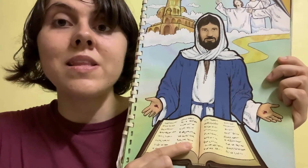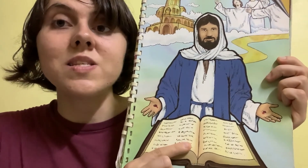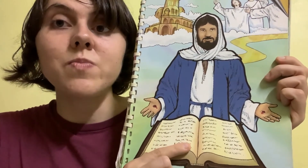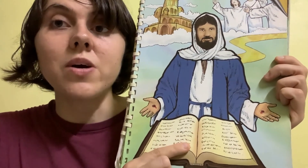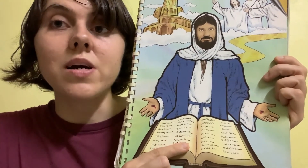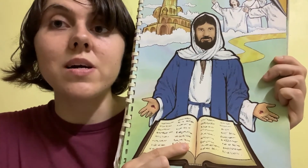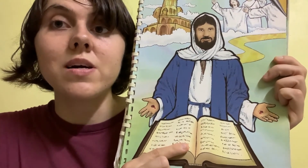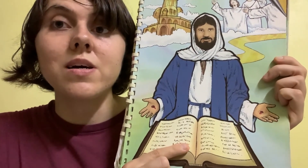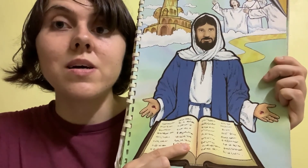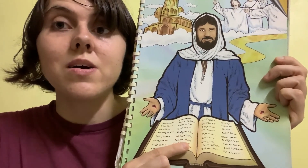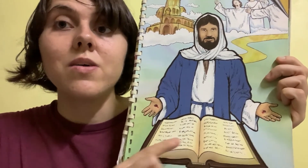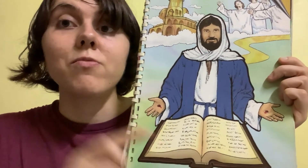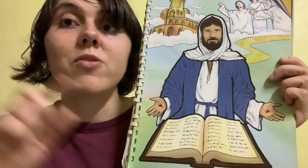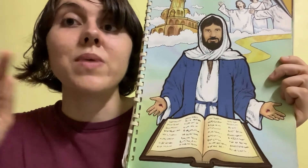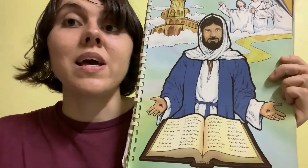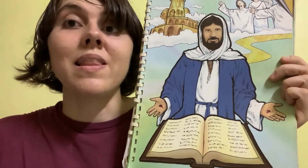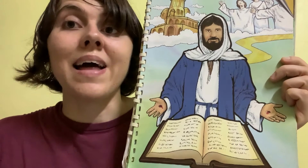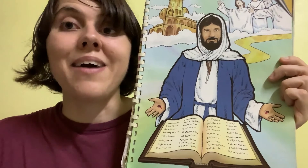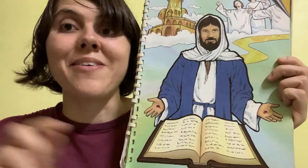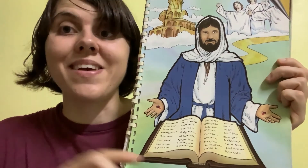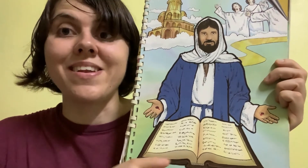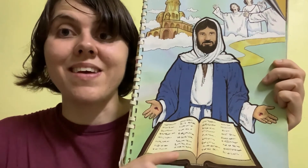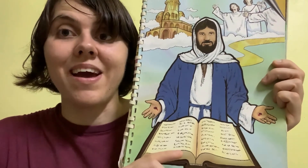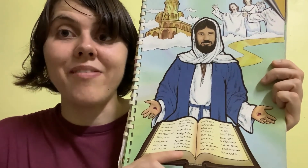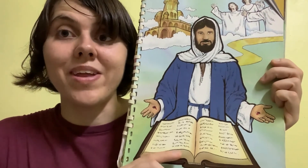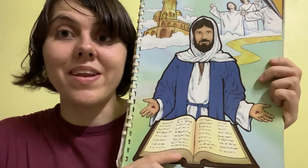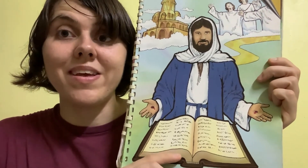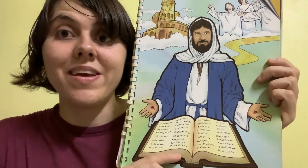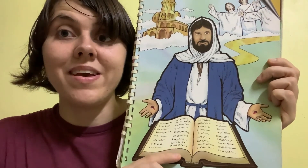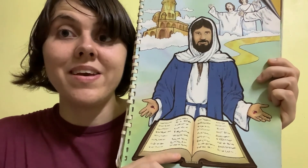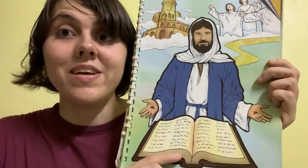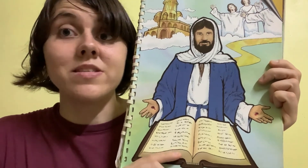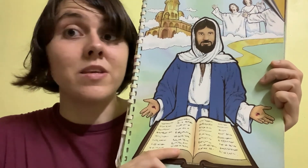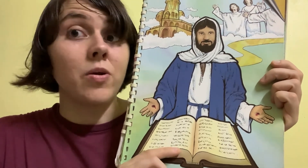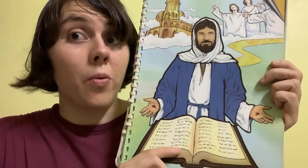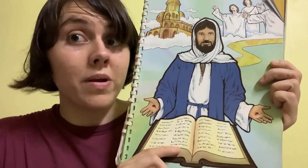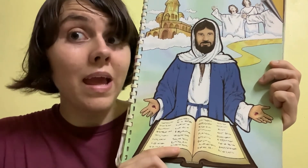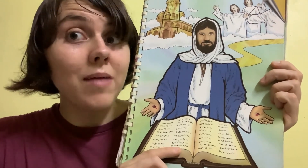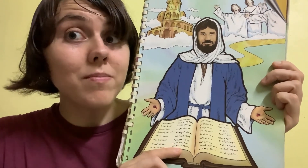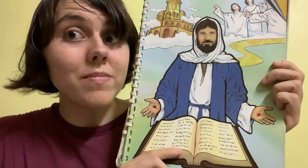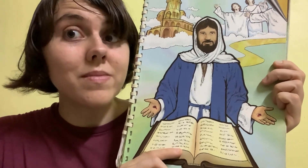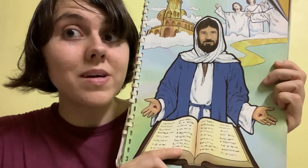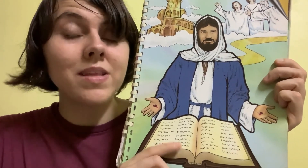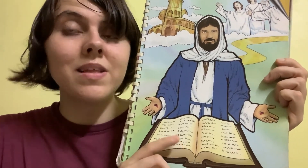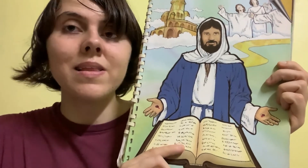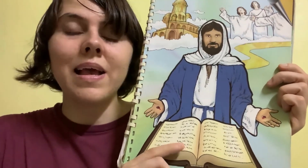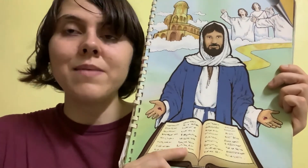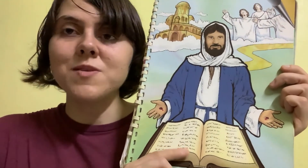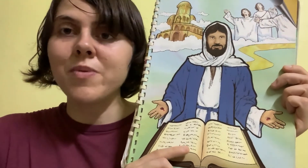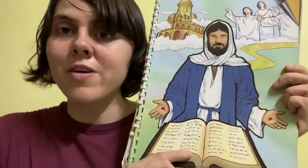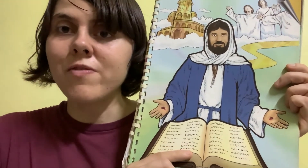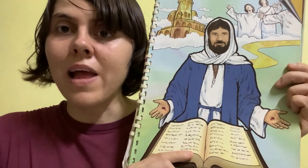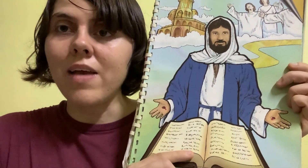this book will be allowed into heaven. Is your name in the Lamb's Book of Life?